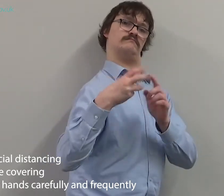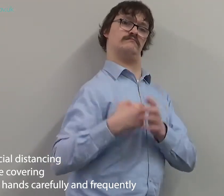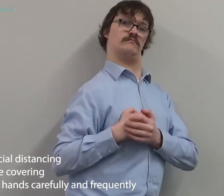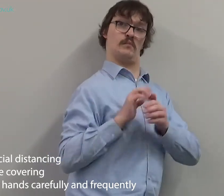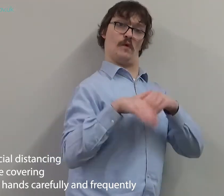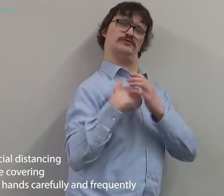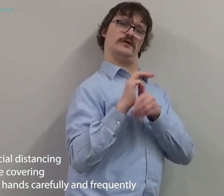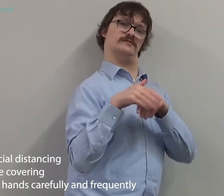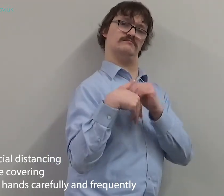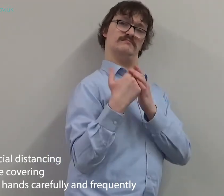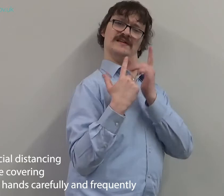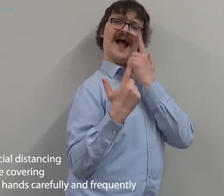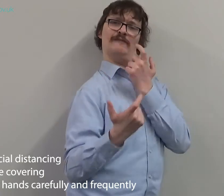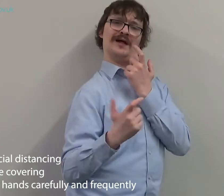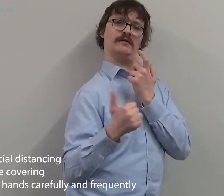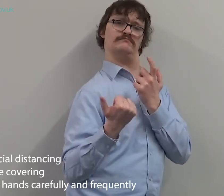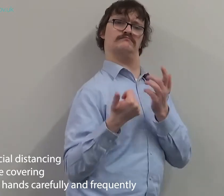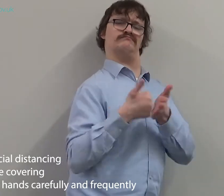Wash your hands carefully and frequently.